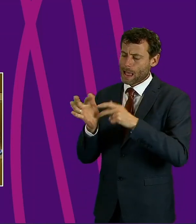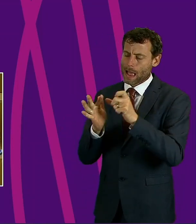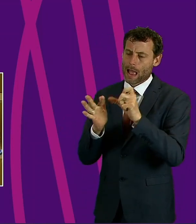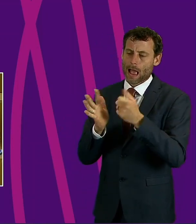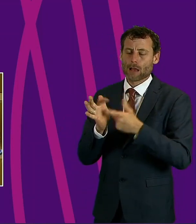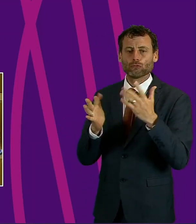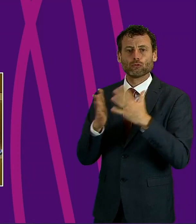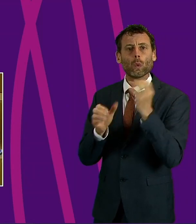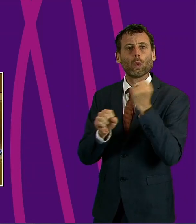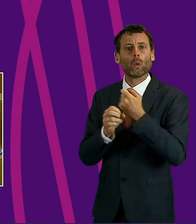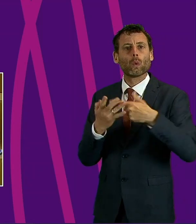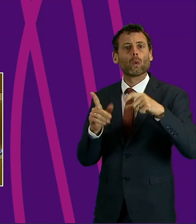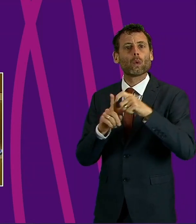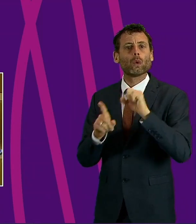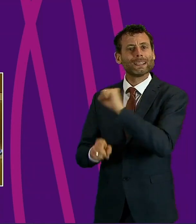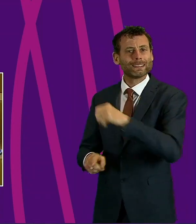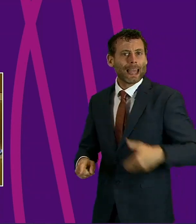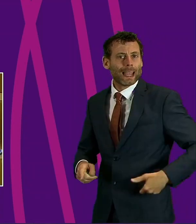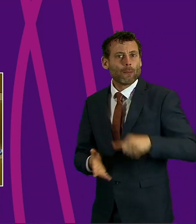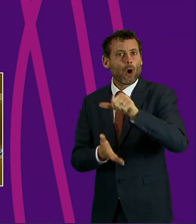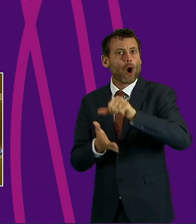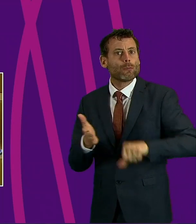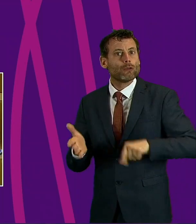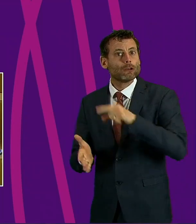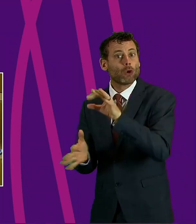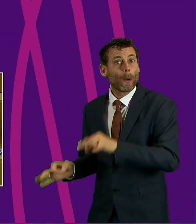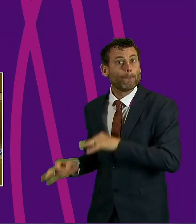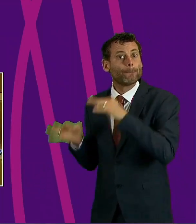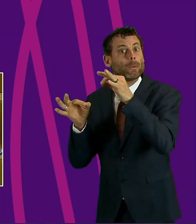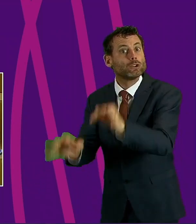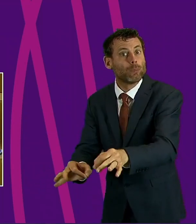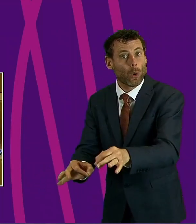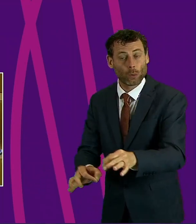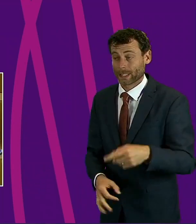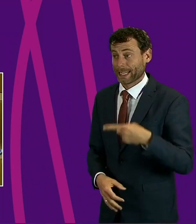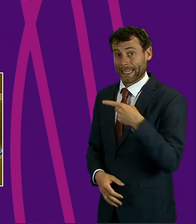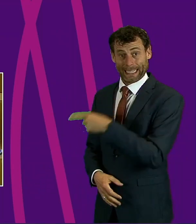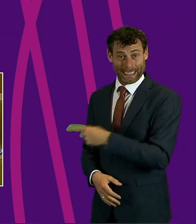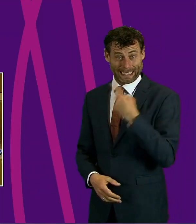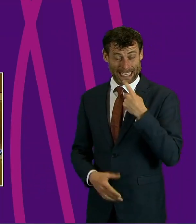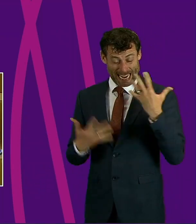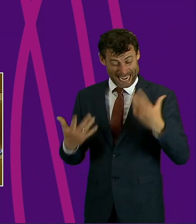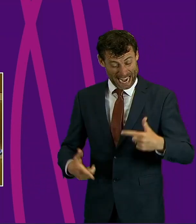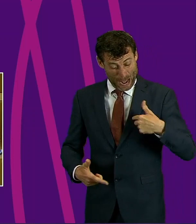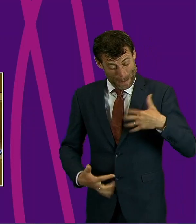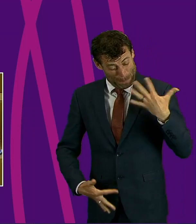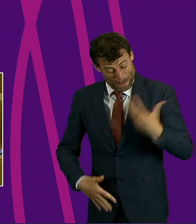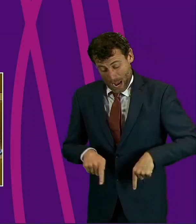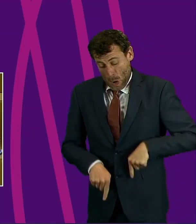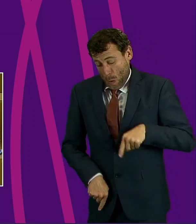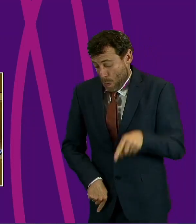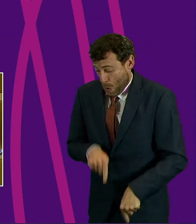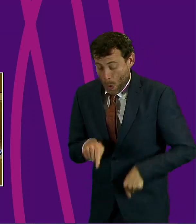operation. Mr Gould now tells me he is finding it difficult to walk. Professor Andrew Elder from the Royal College of